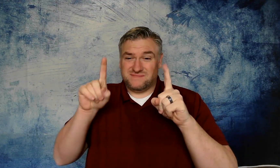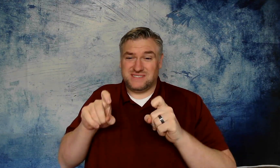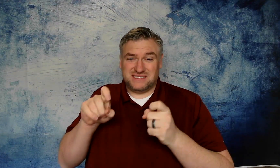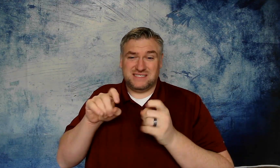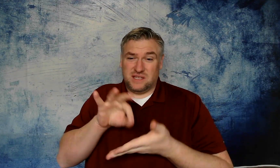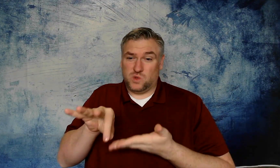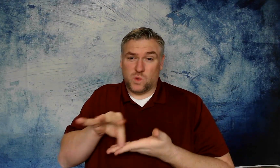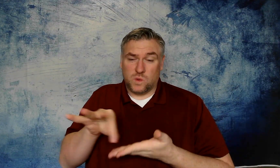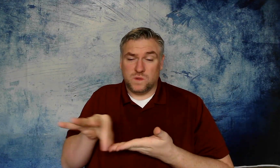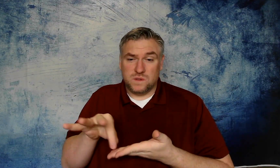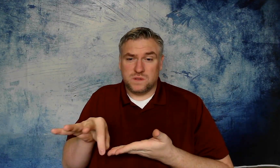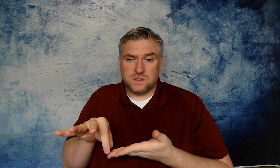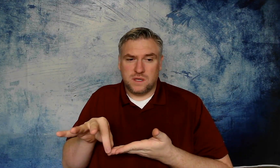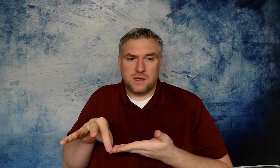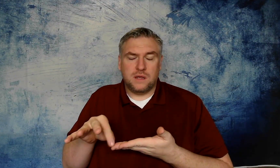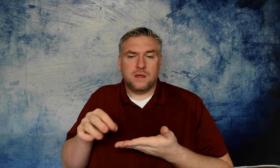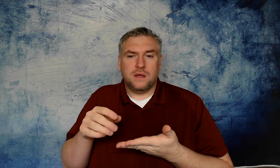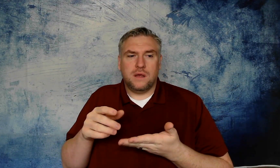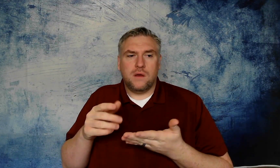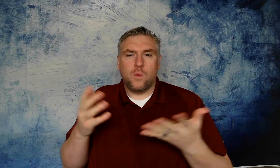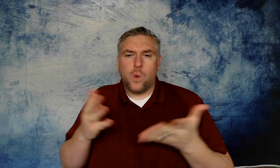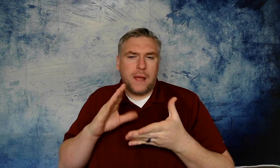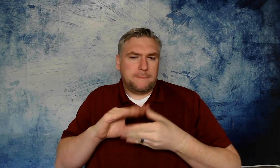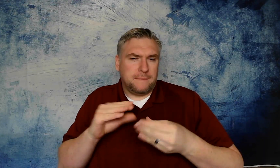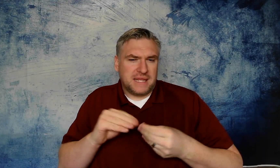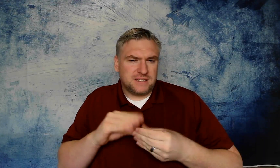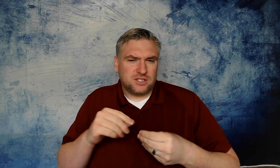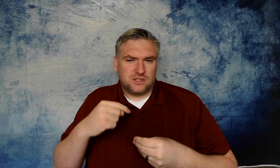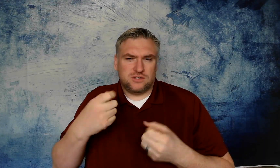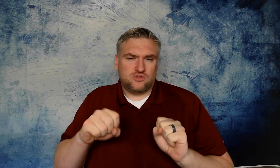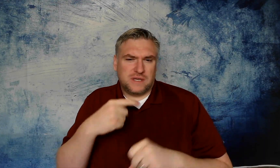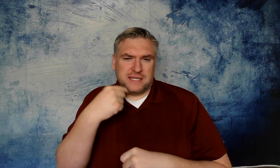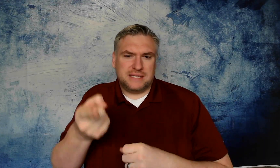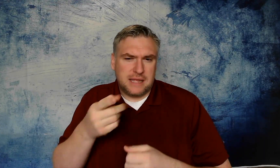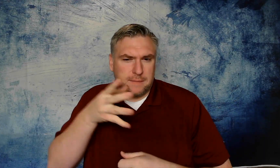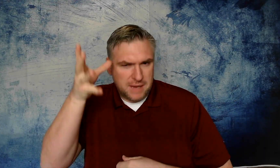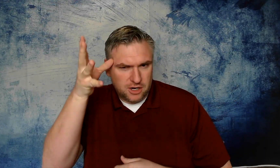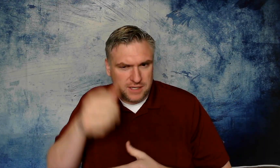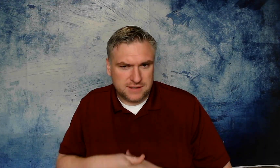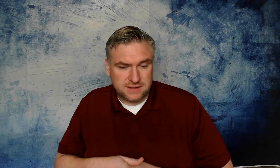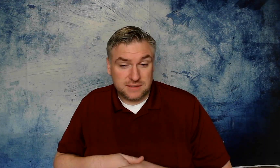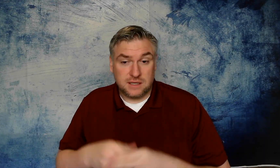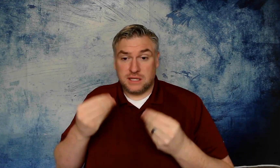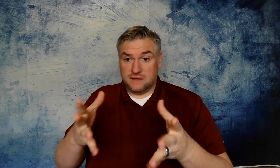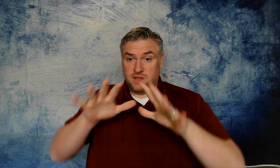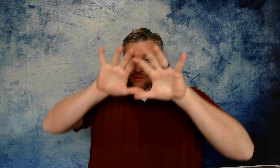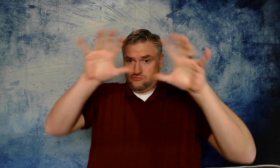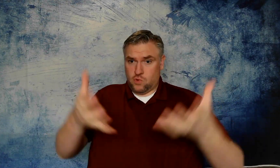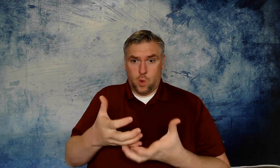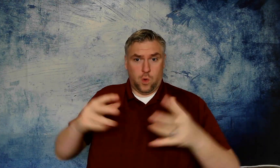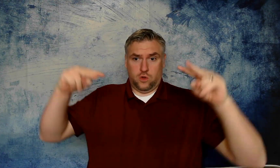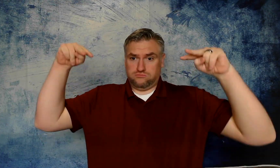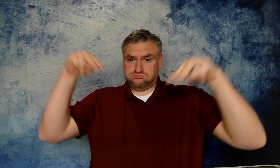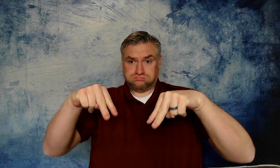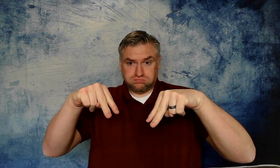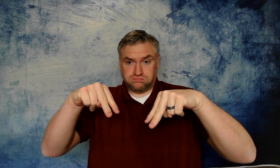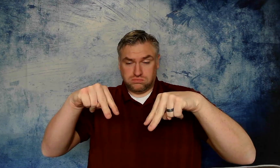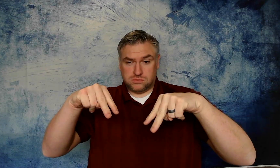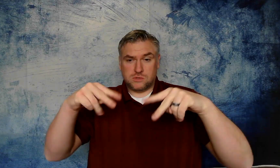numbers, especially for test scores. What message, what story are we trying to tell parents? Are we looking